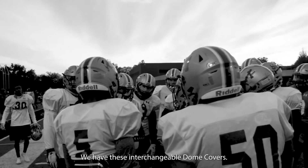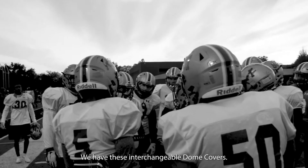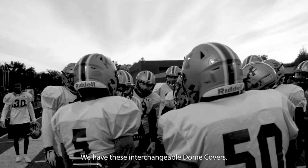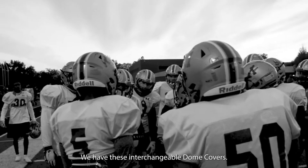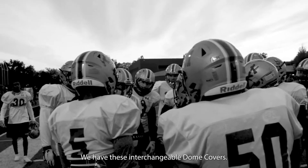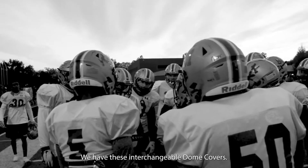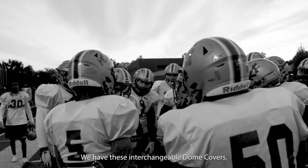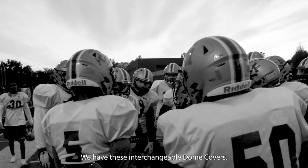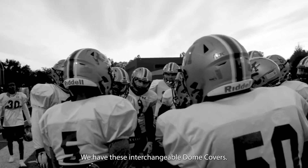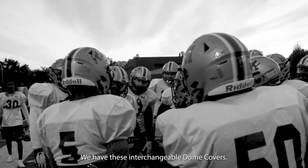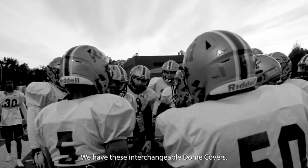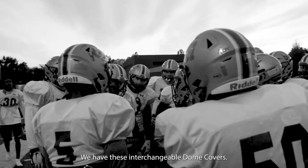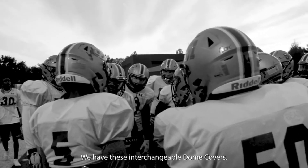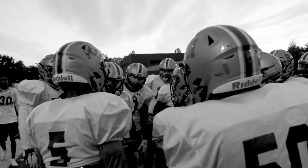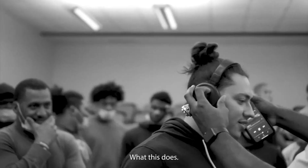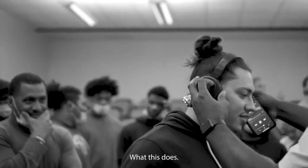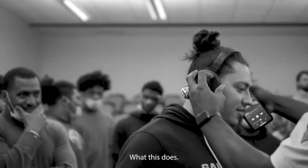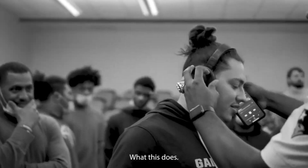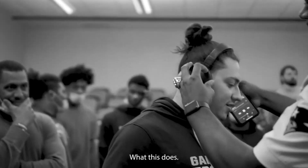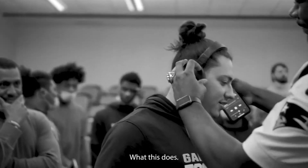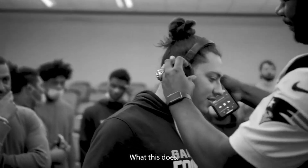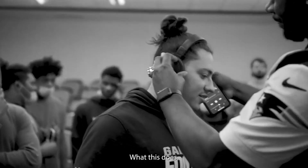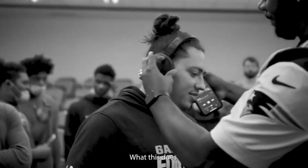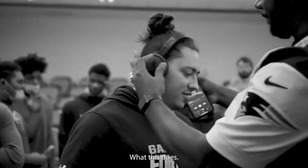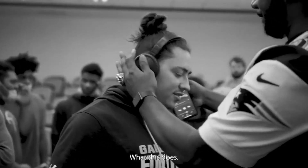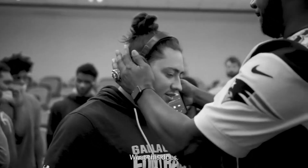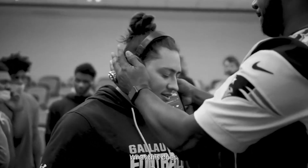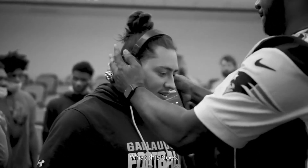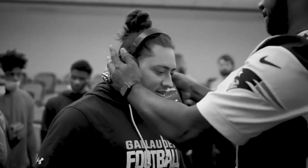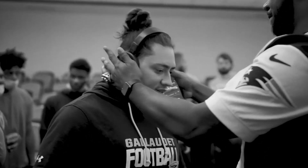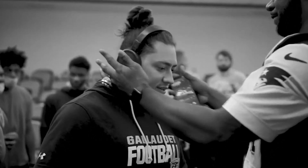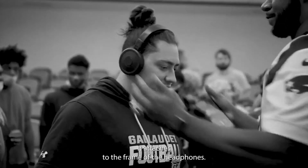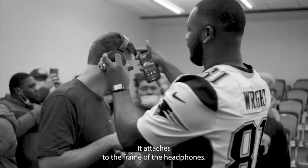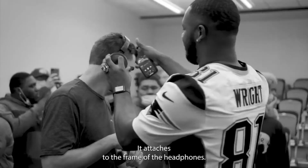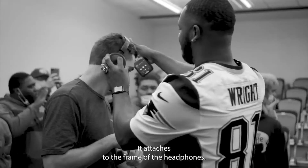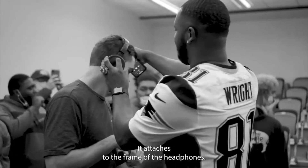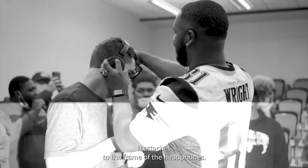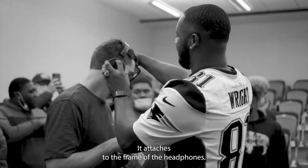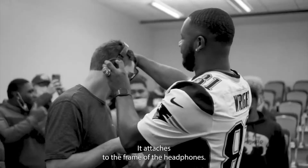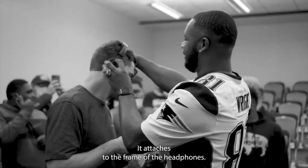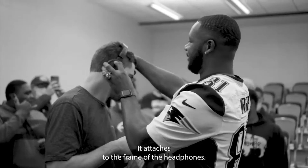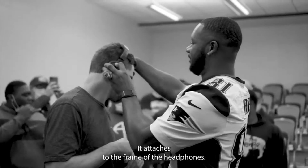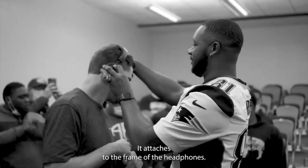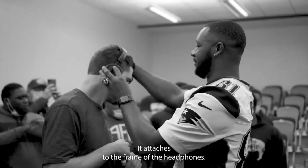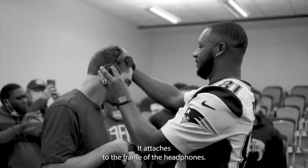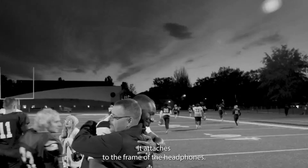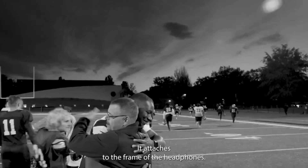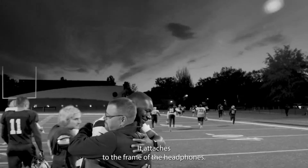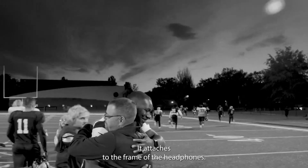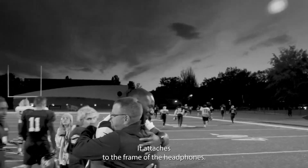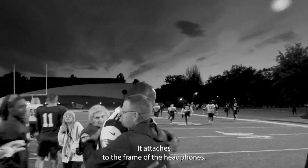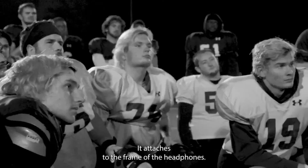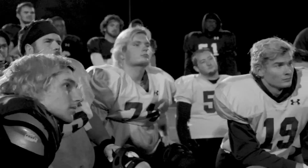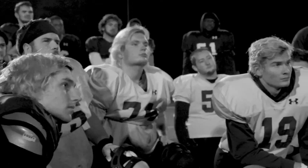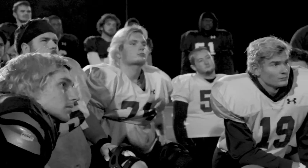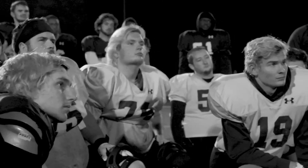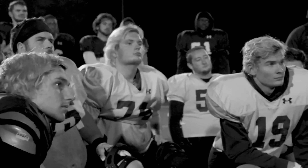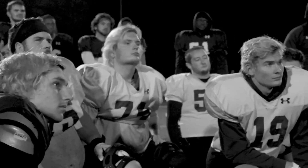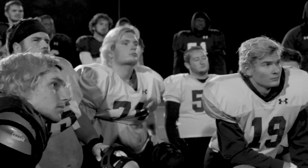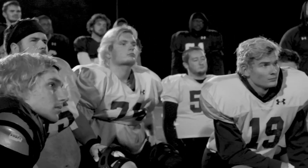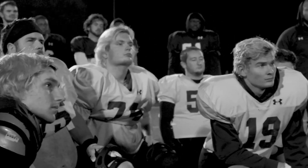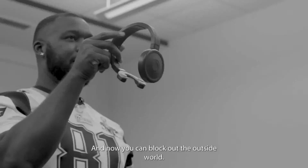We have these interchangeable dome covers. What this does, it attaches to the frame of the